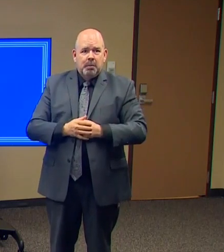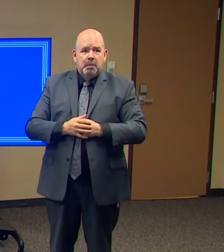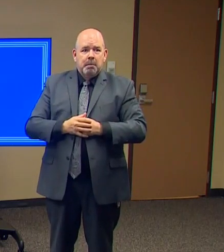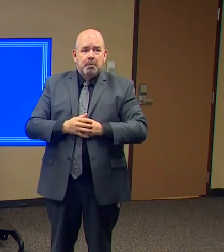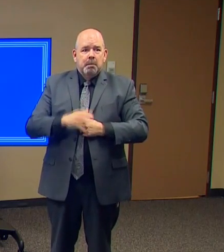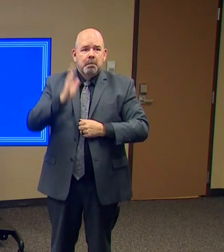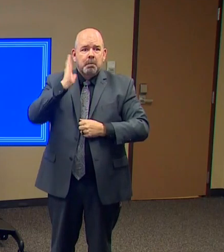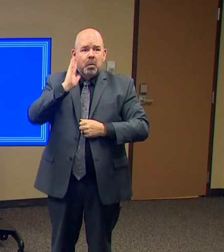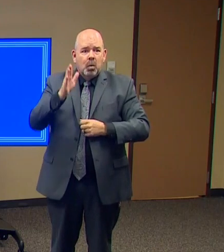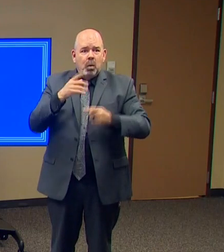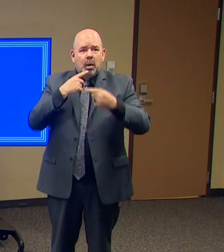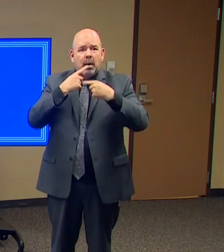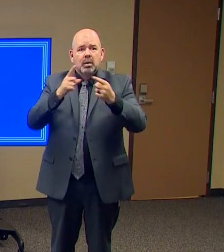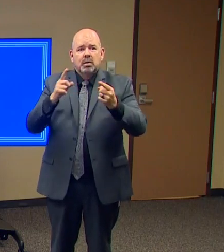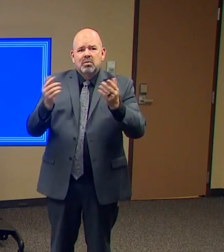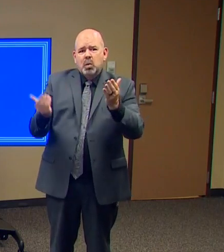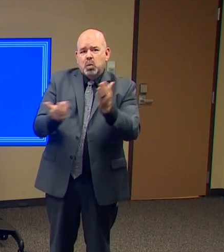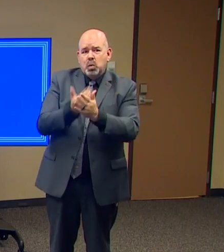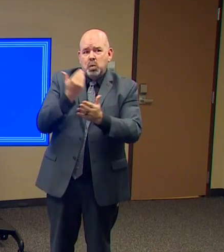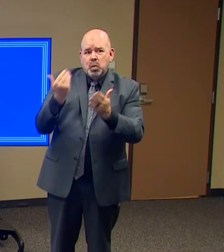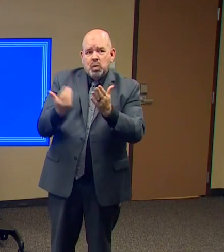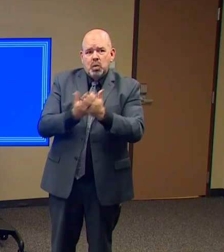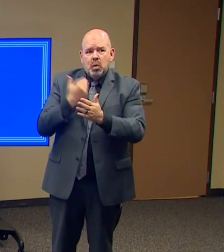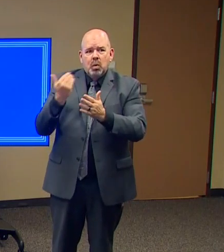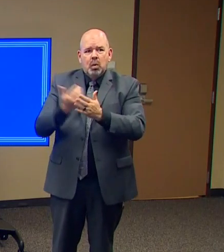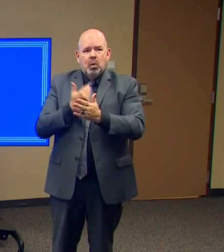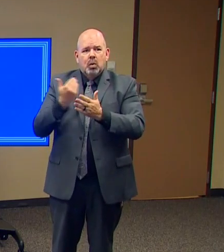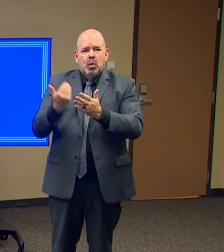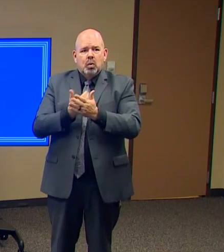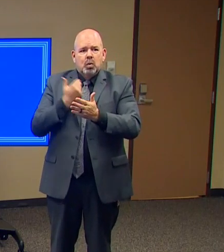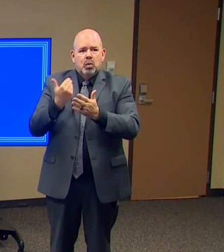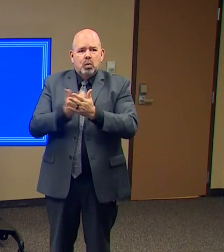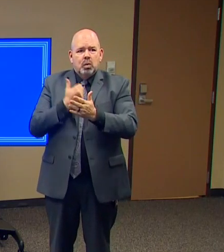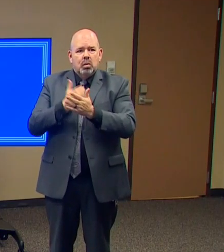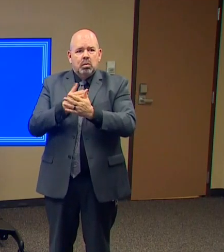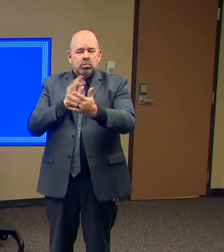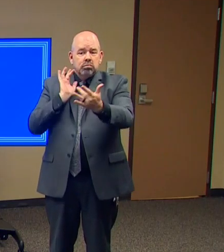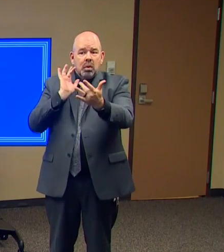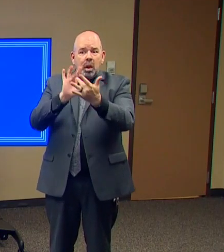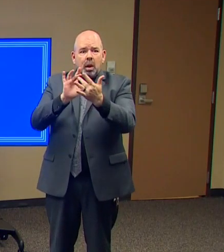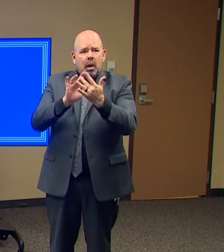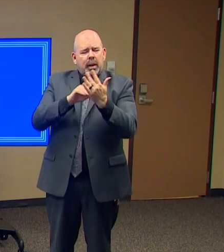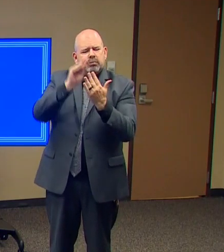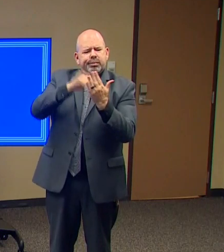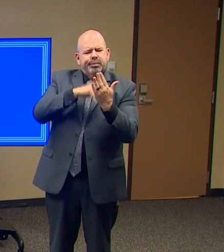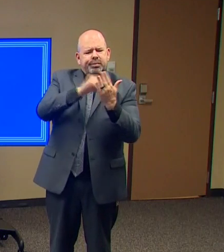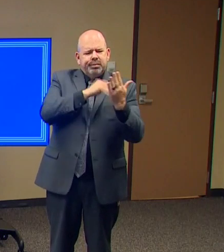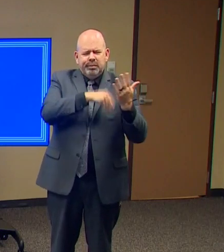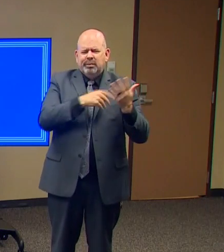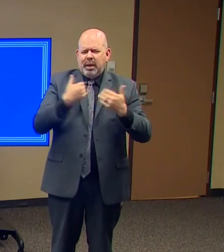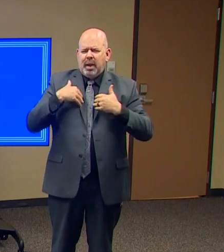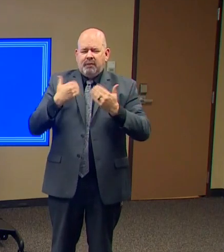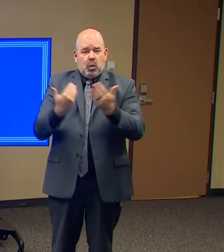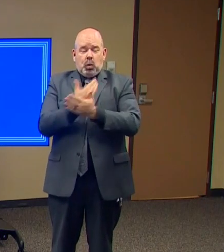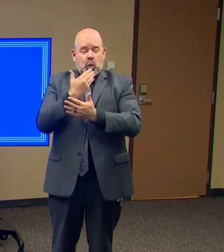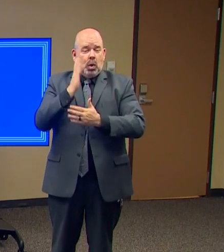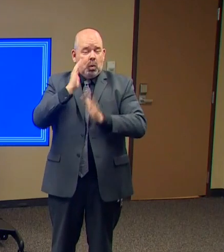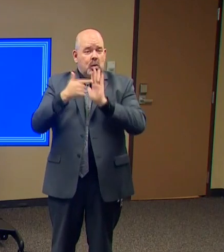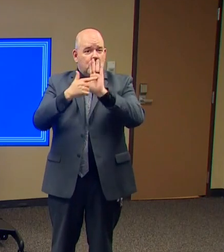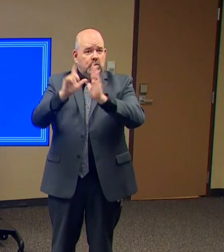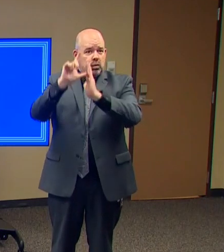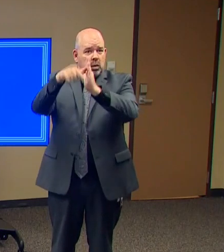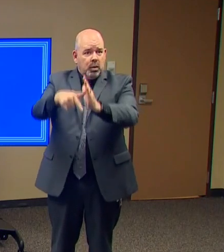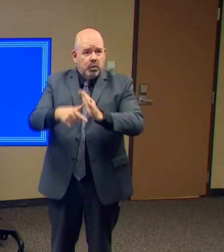new automated contact tracing system in collaboration with Parkland Hospital and the Parkland Center for